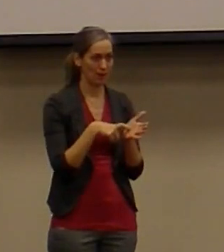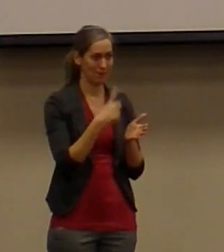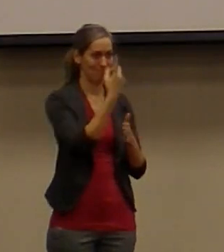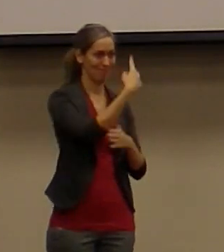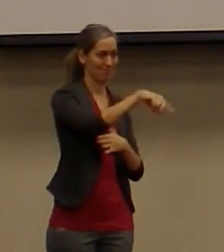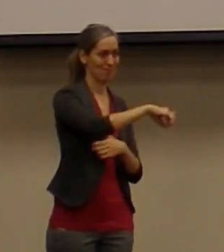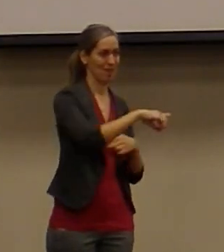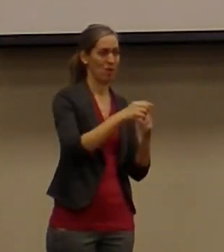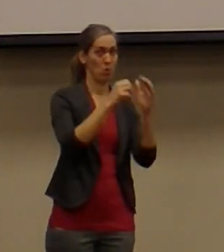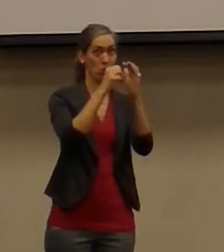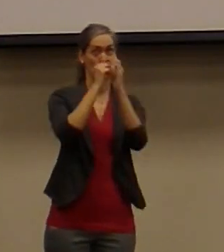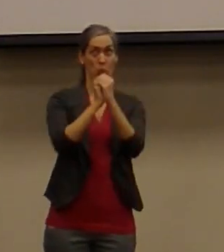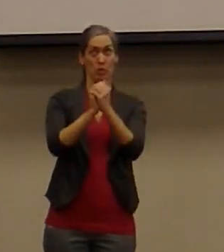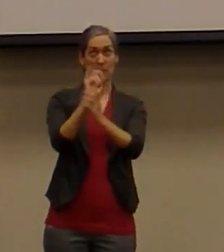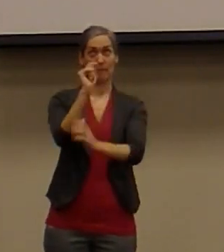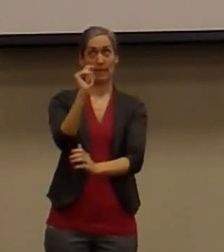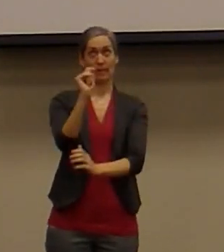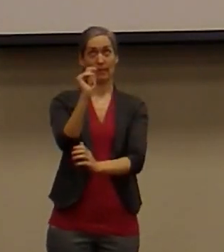it.